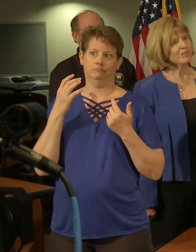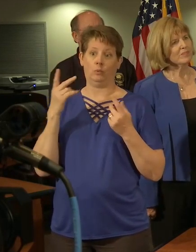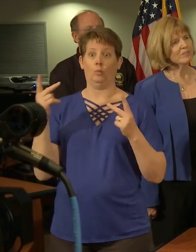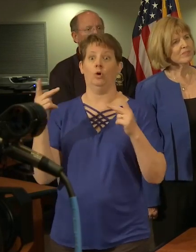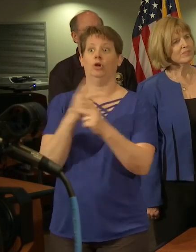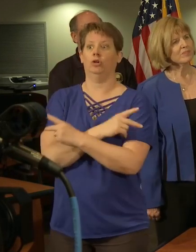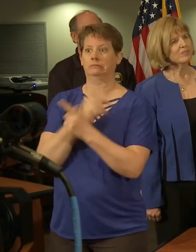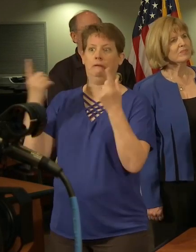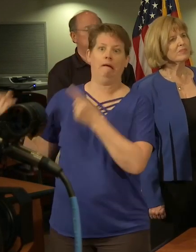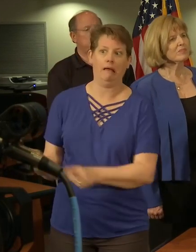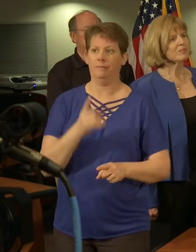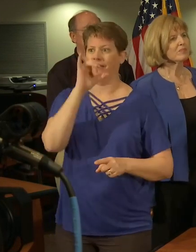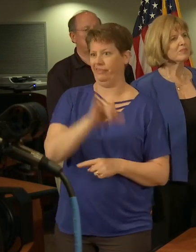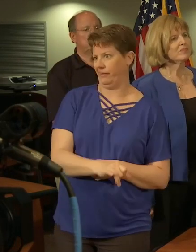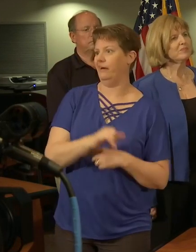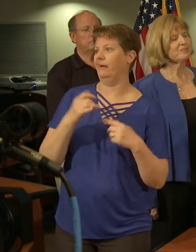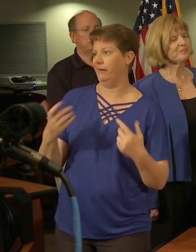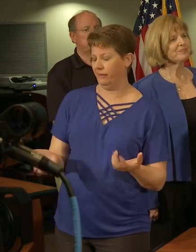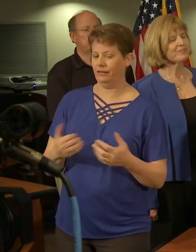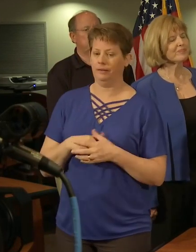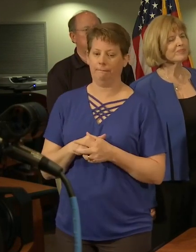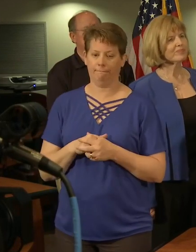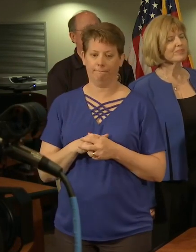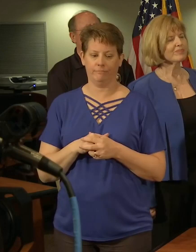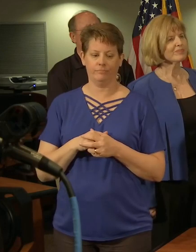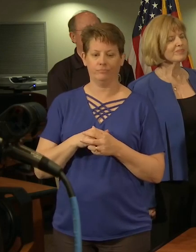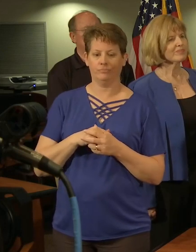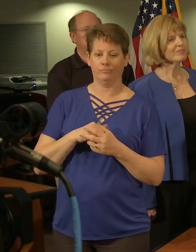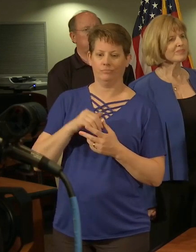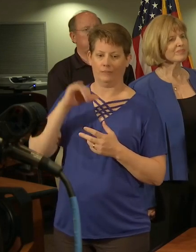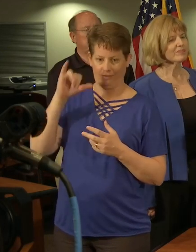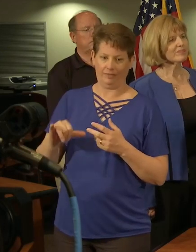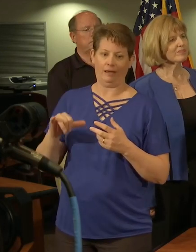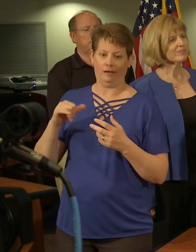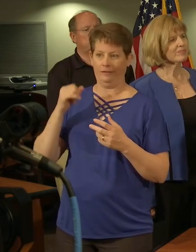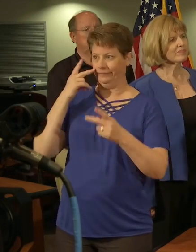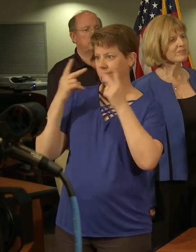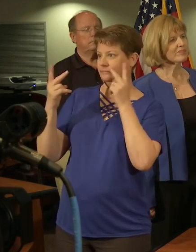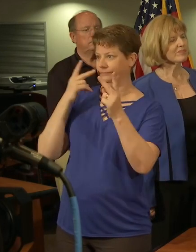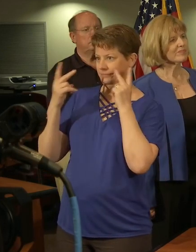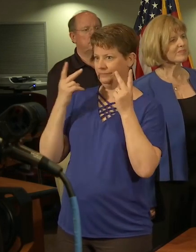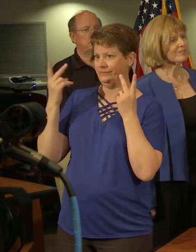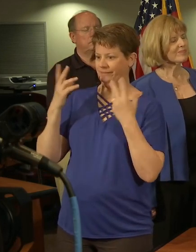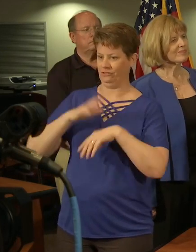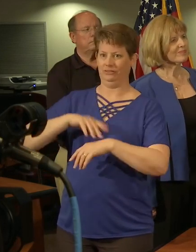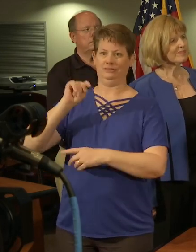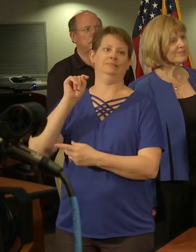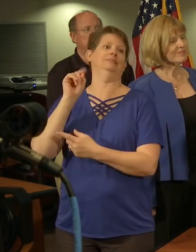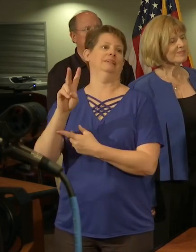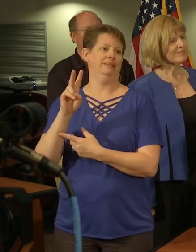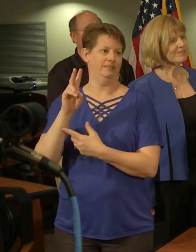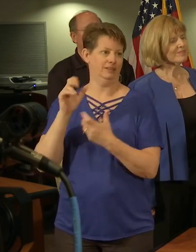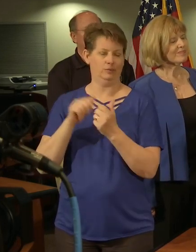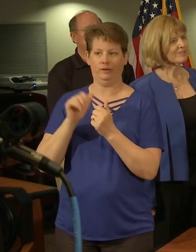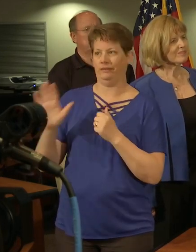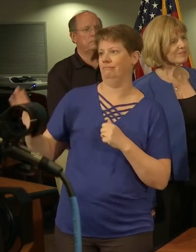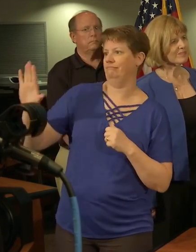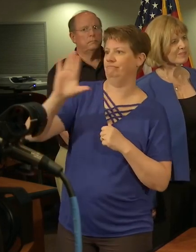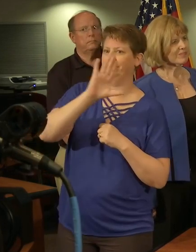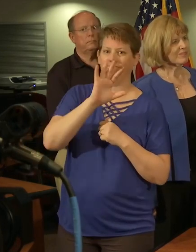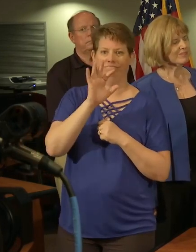and as has been explained and amplified on television with the experts